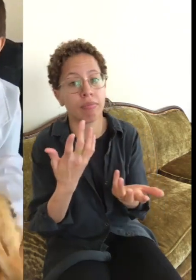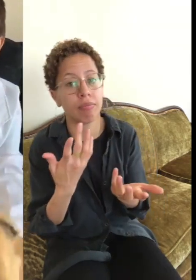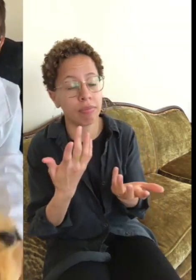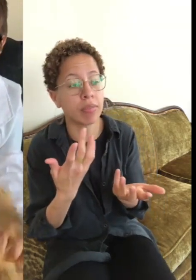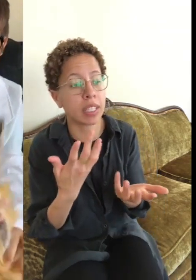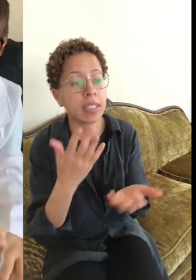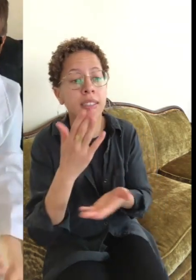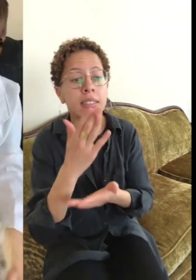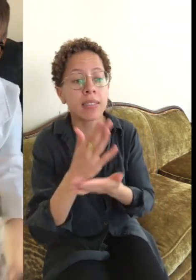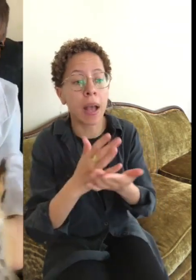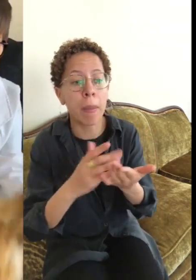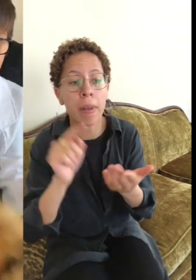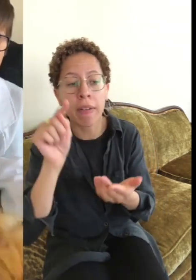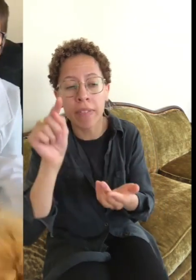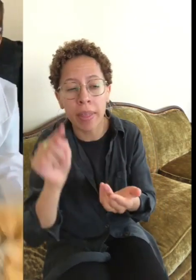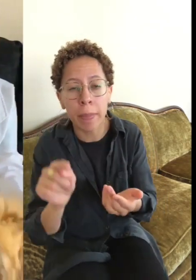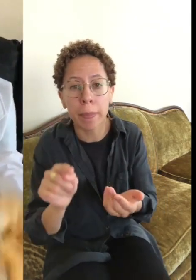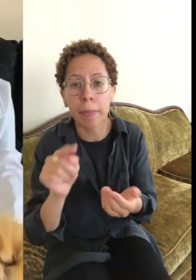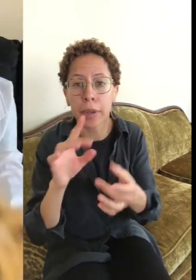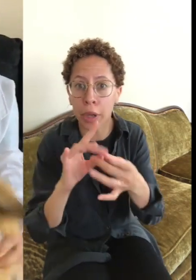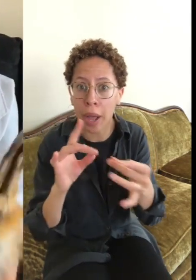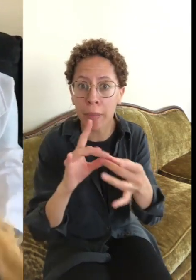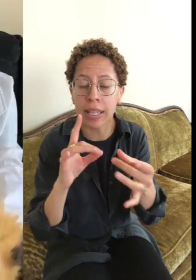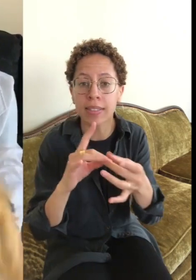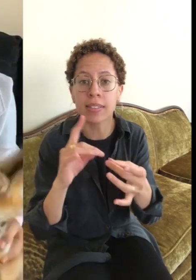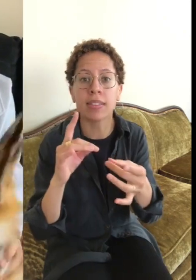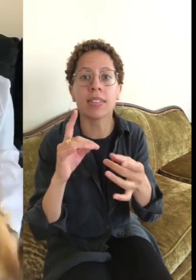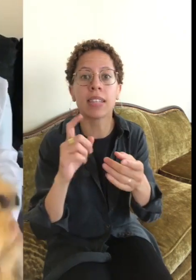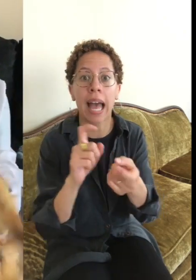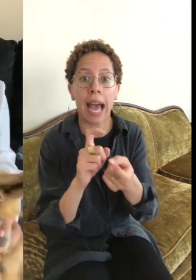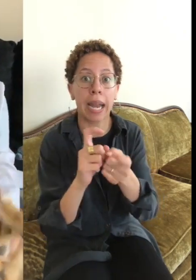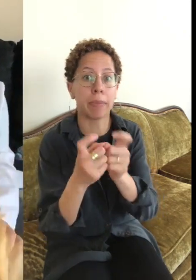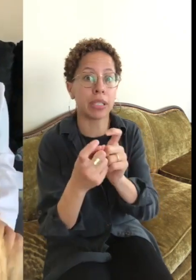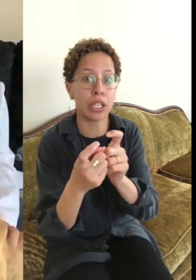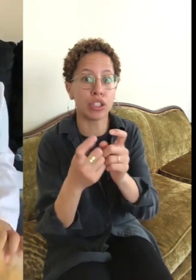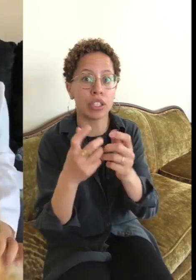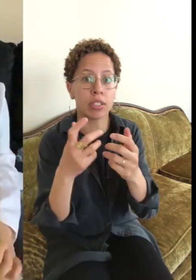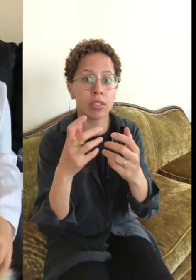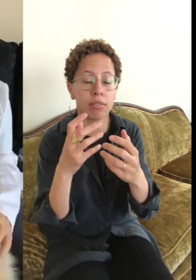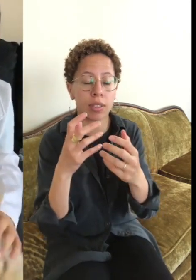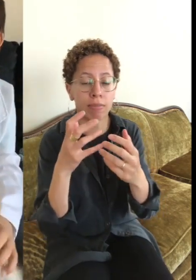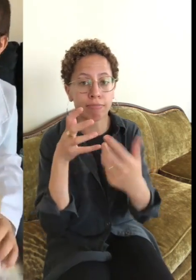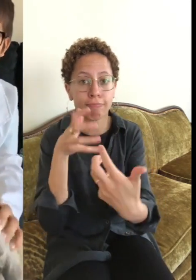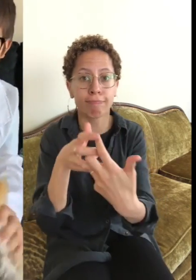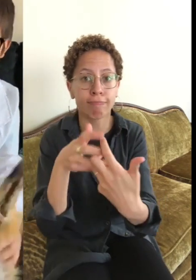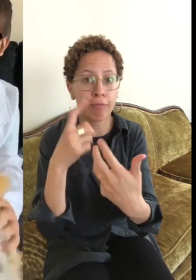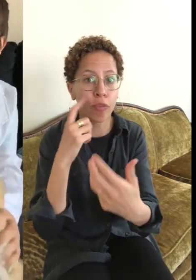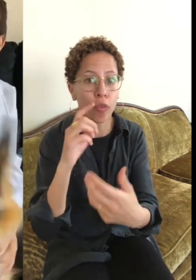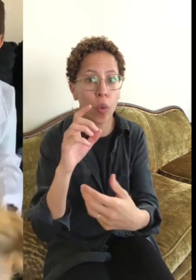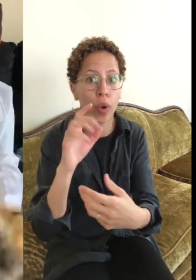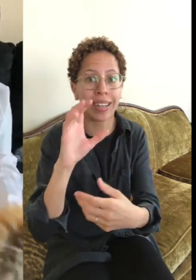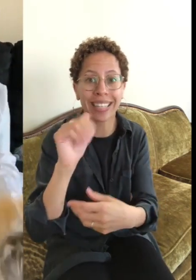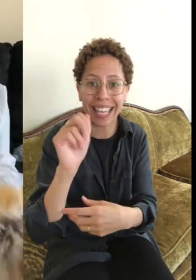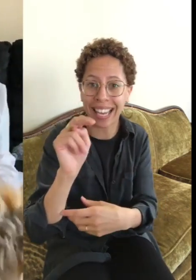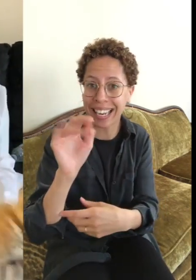about adaptations for canines, do you want to show them 3 different canines? What did the fox